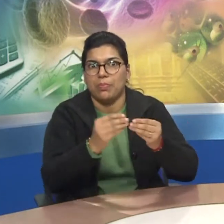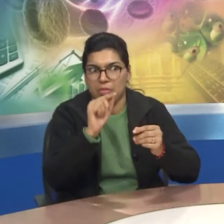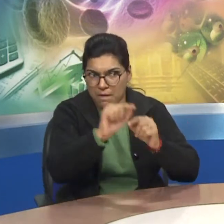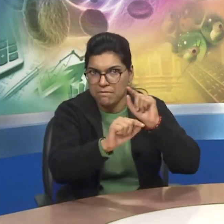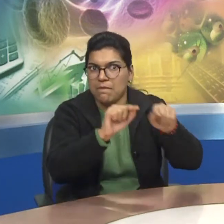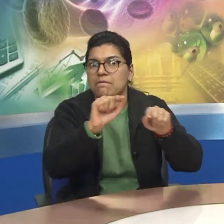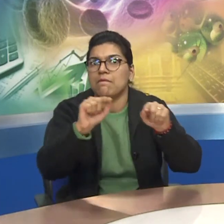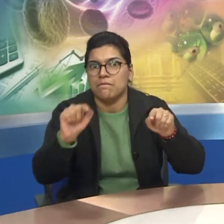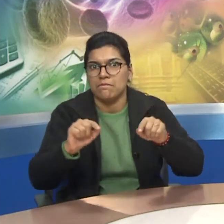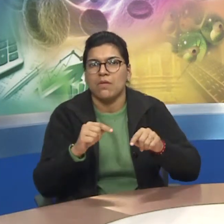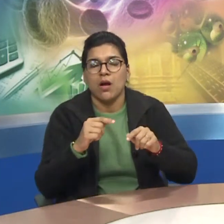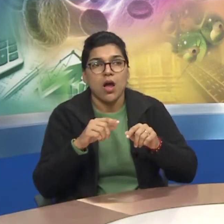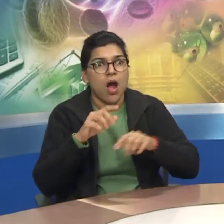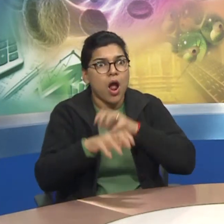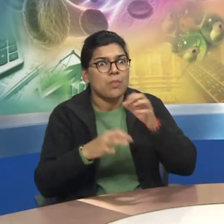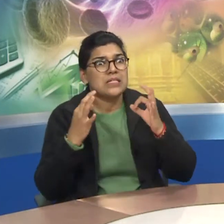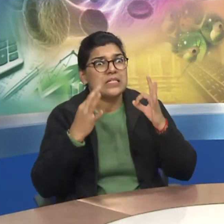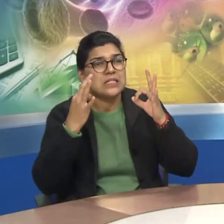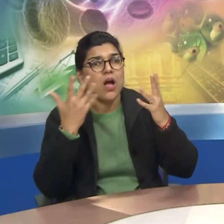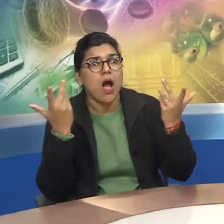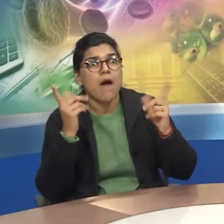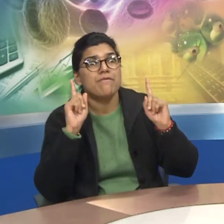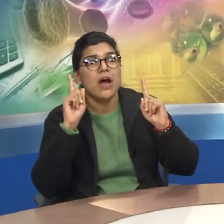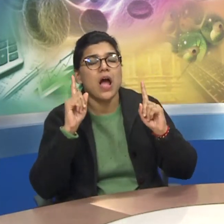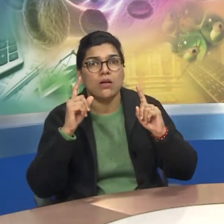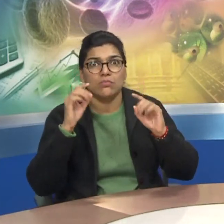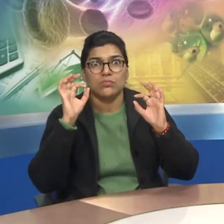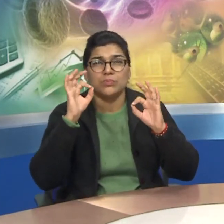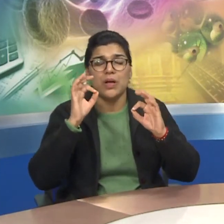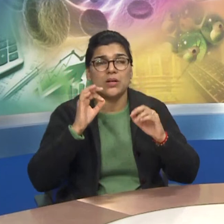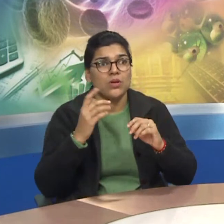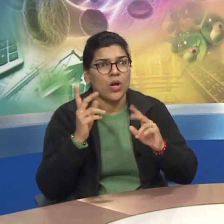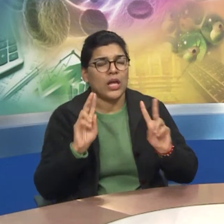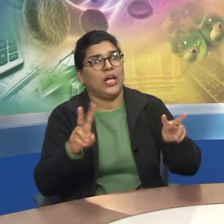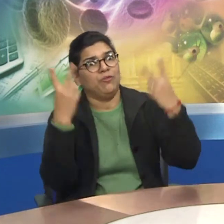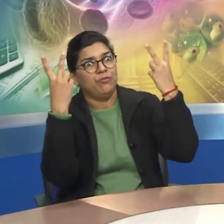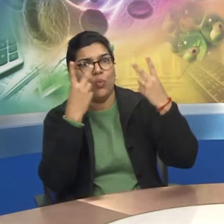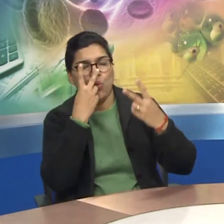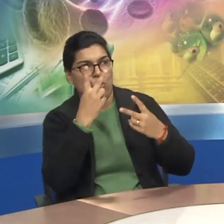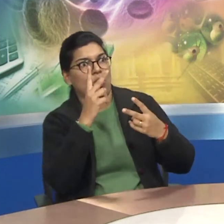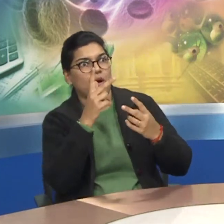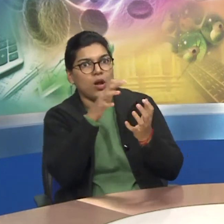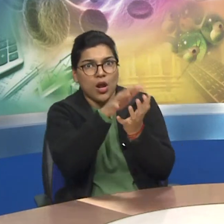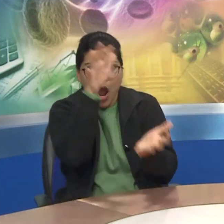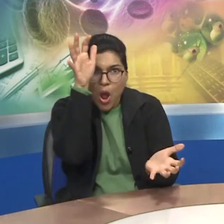extinct, and some are in danger of becoming extinct.